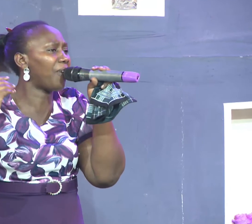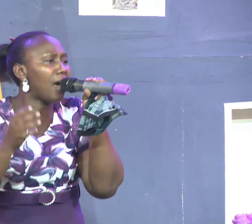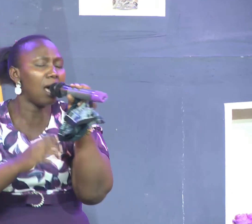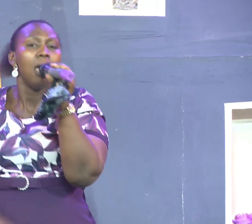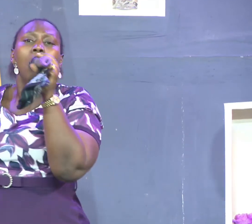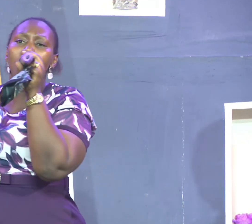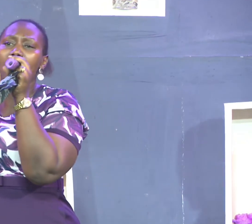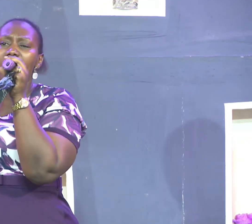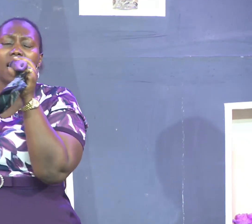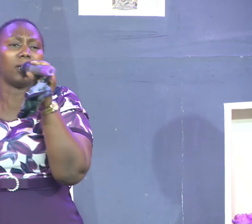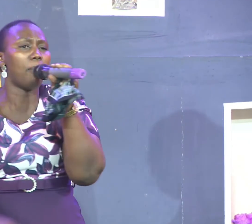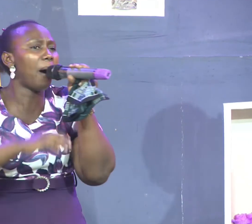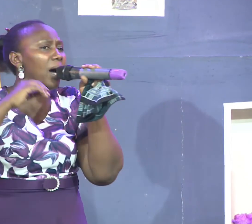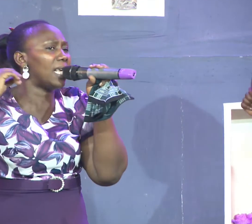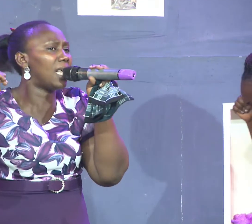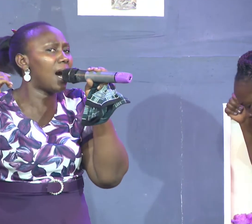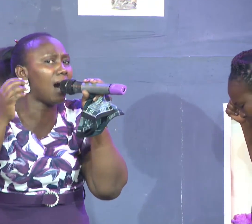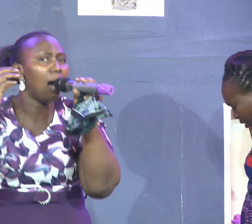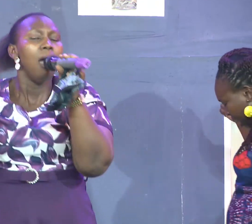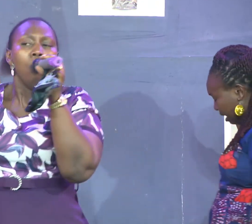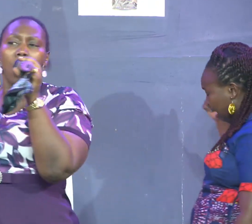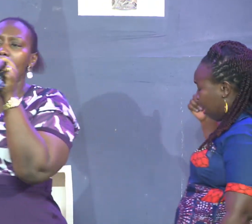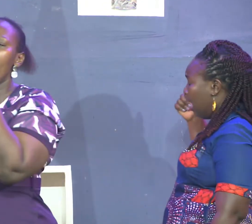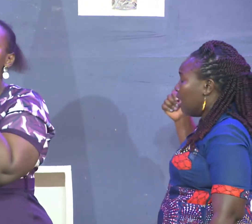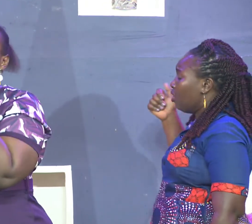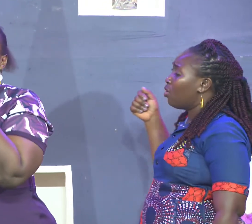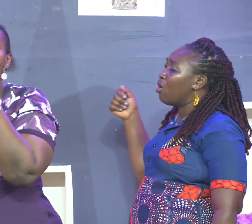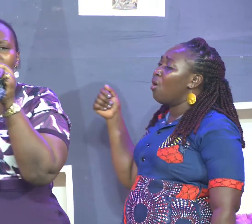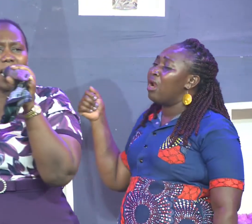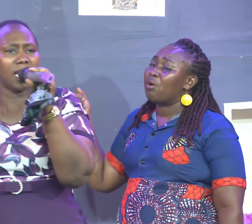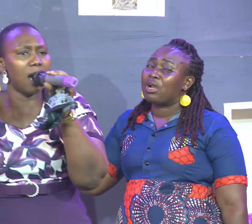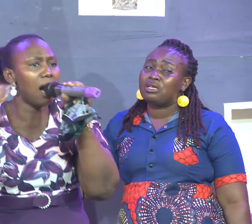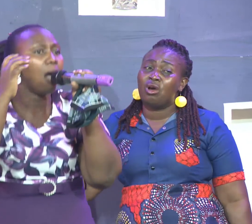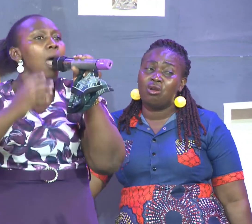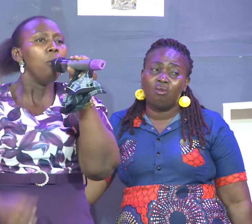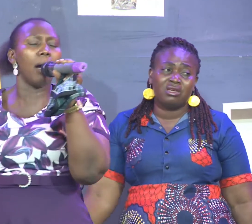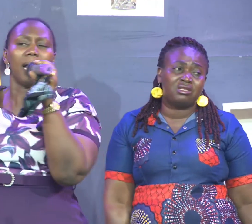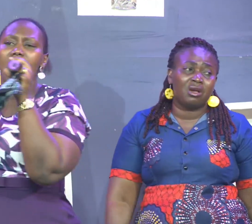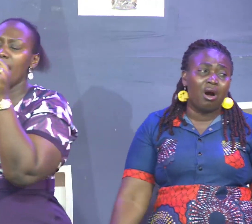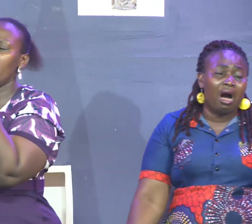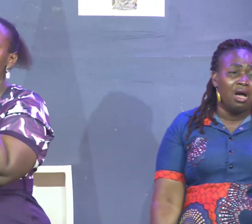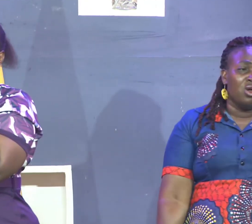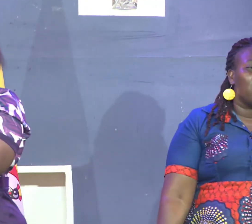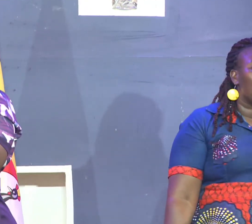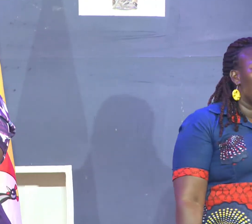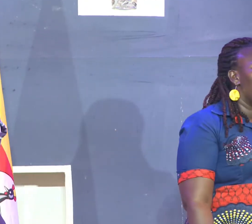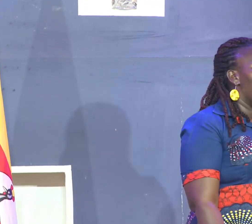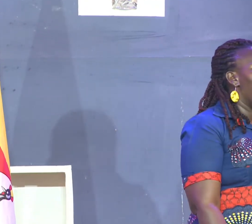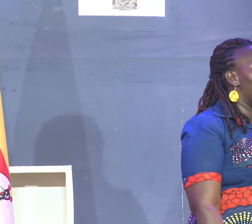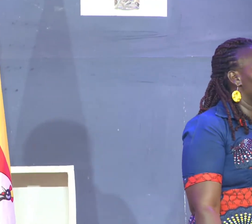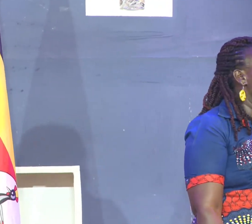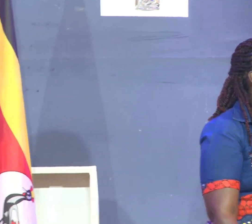abaana baffe webala agenda obbawanirira webala agenda obbalwanira webala agenda